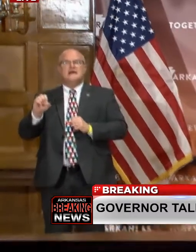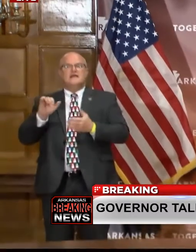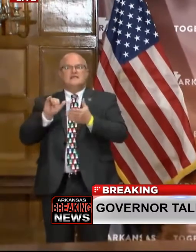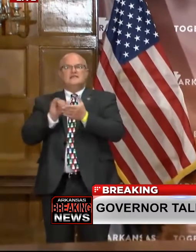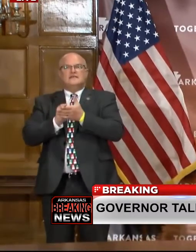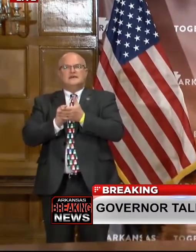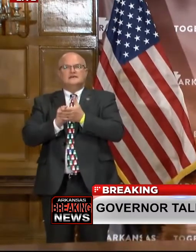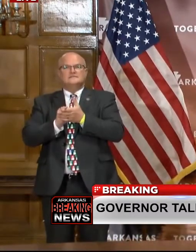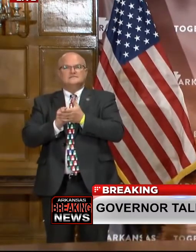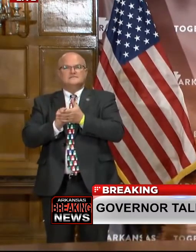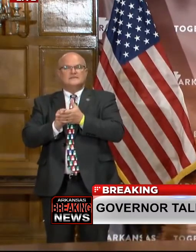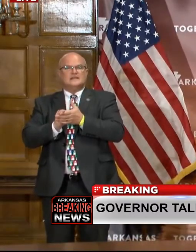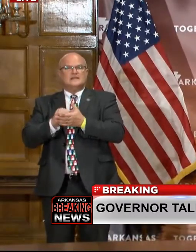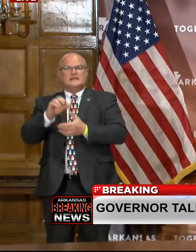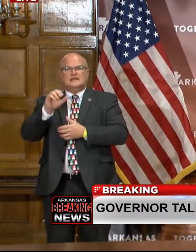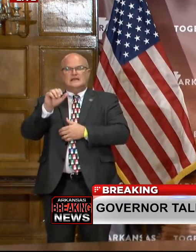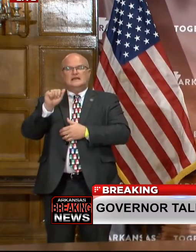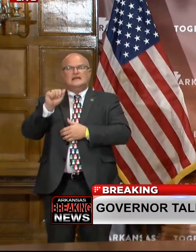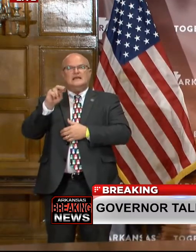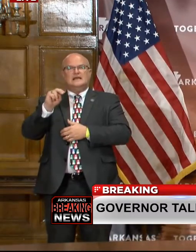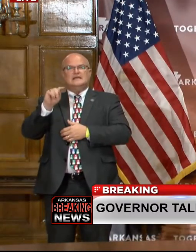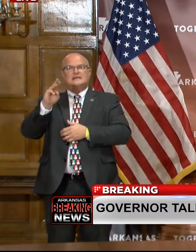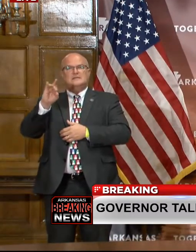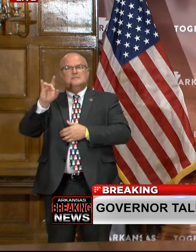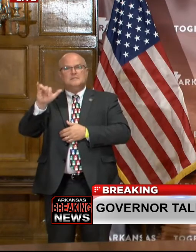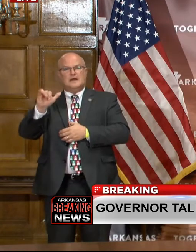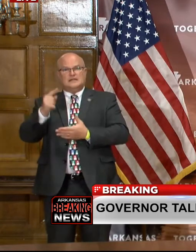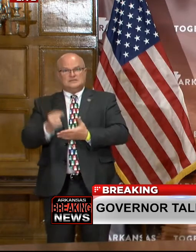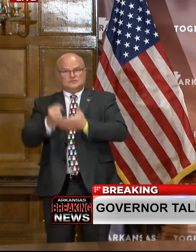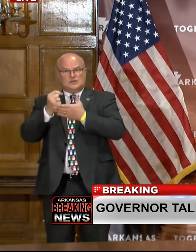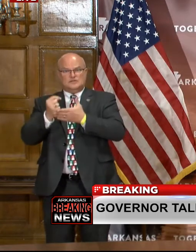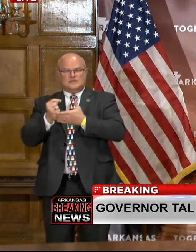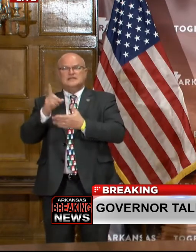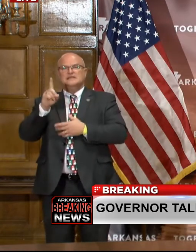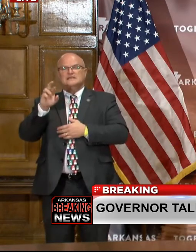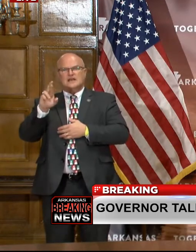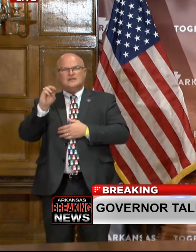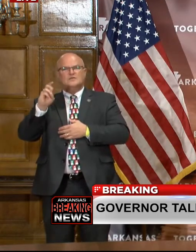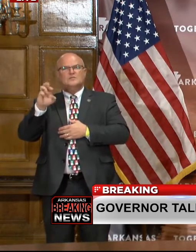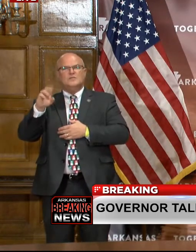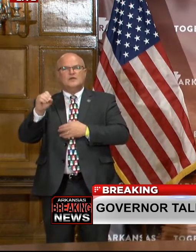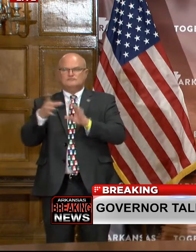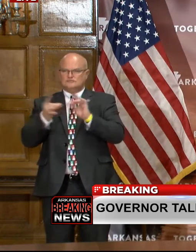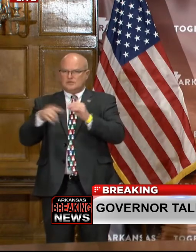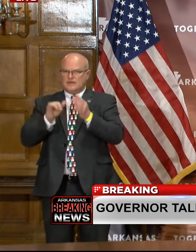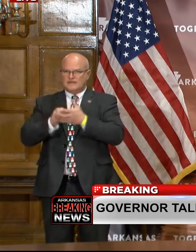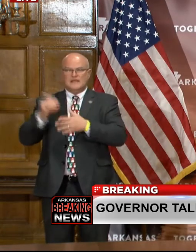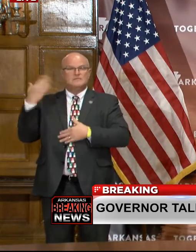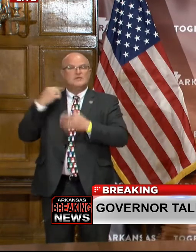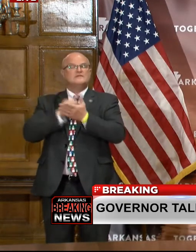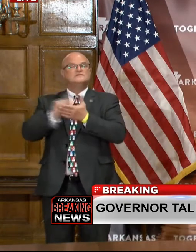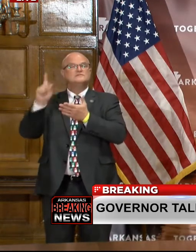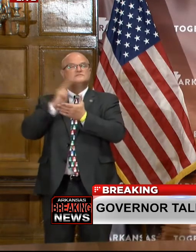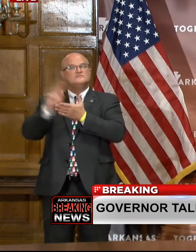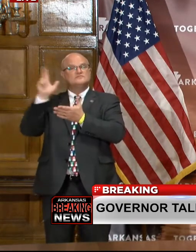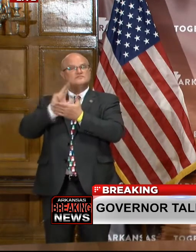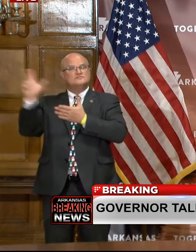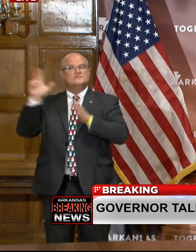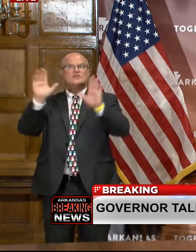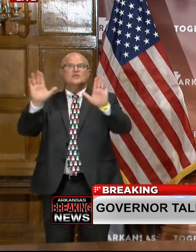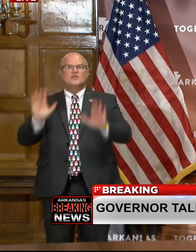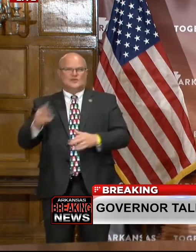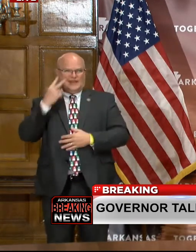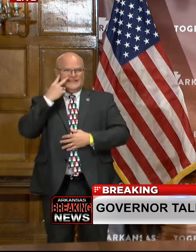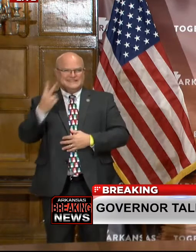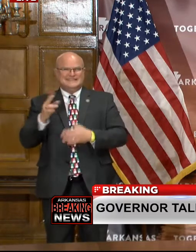monoclonal antibody treatment is one of those things that helps us. Dr. Romero has emphasized this in previous weeks, and it's great to